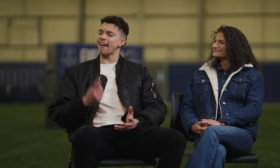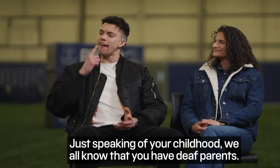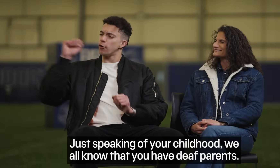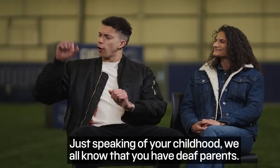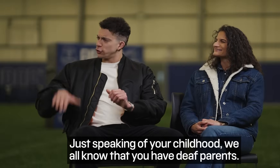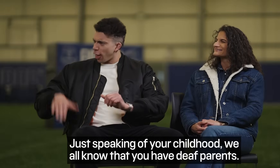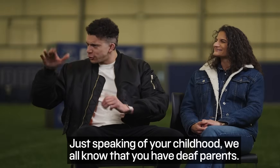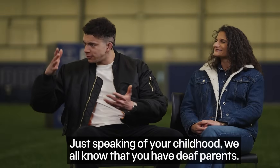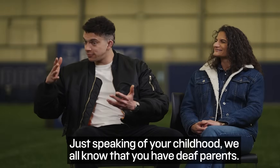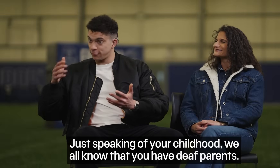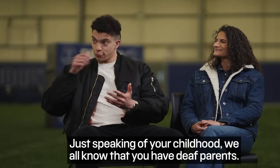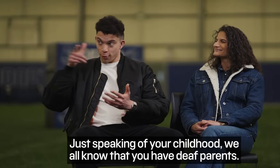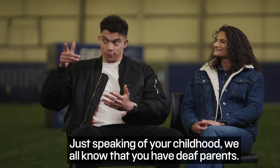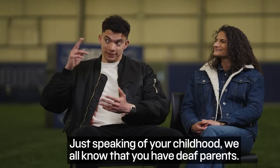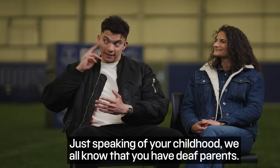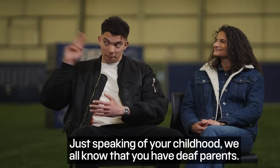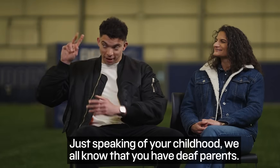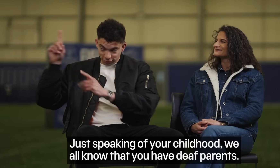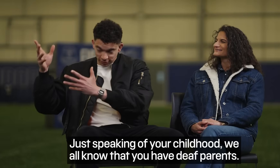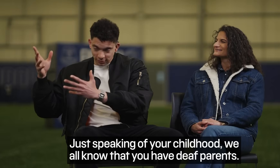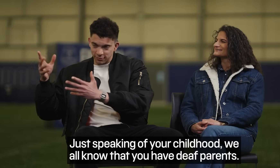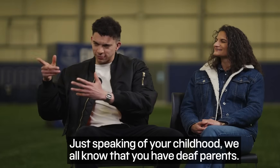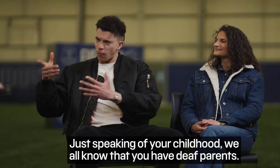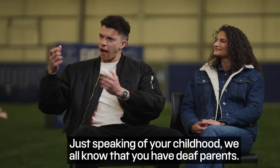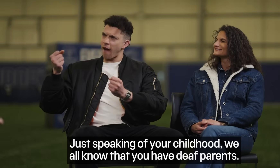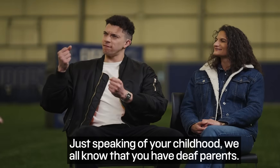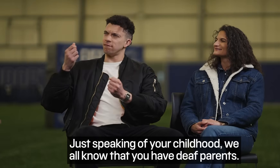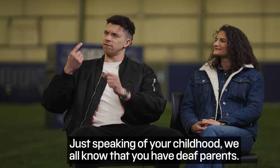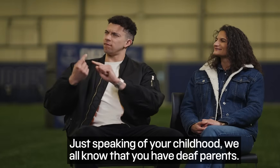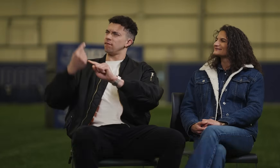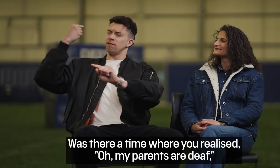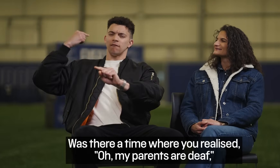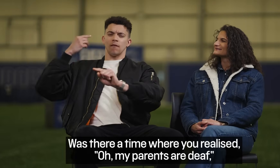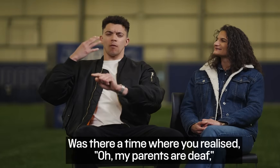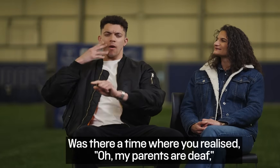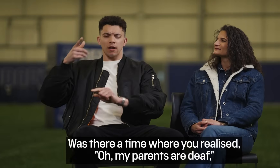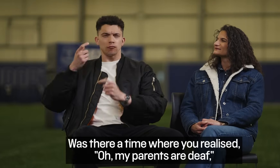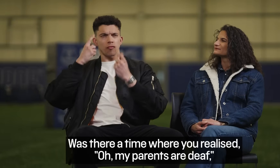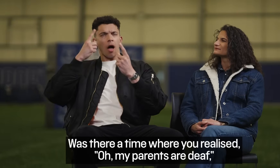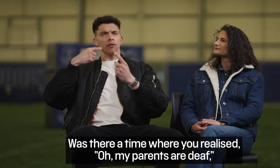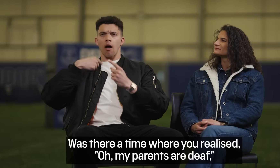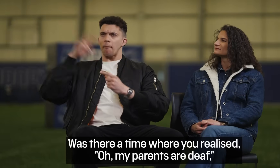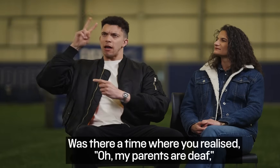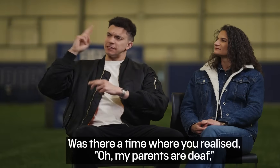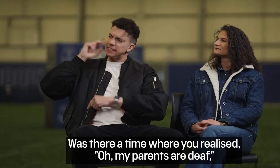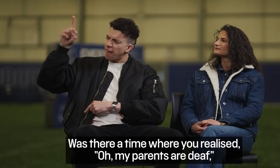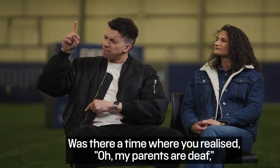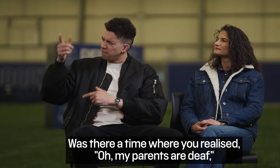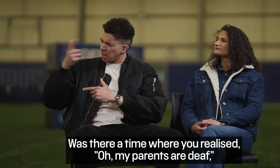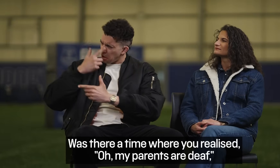Just speaking of your childhood, we all know that you have deaf parents. Was there a time where you realised, oh, my parents are deaf,